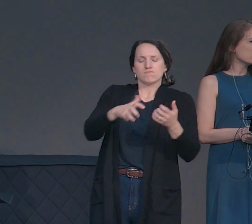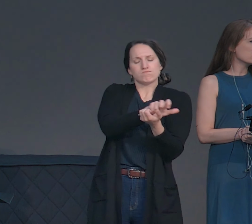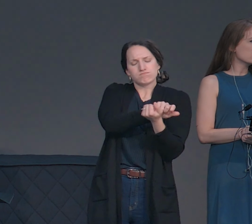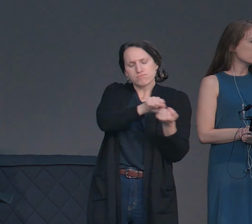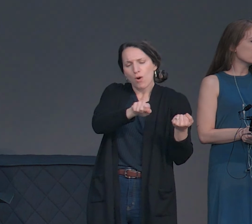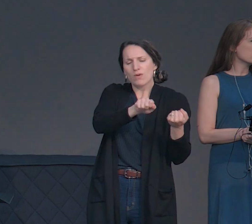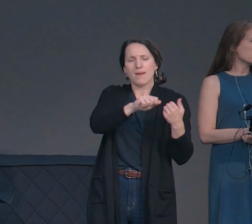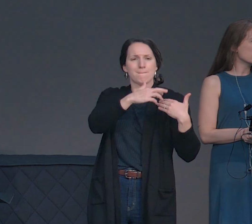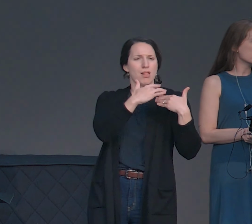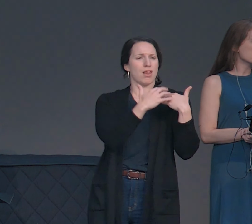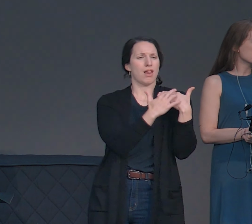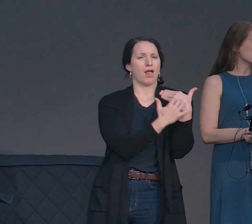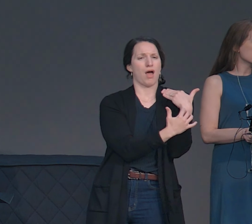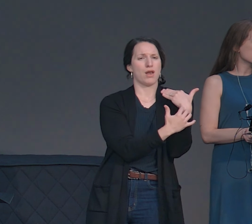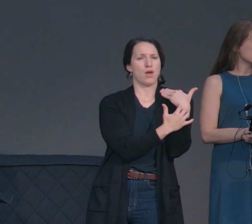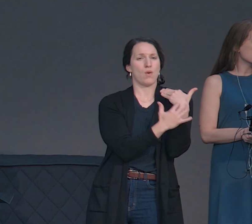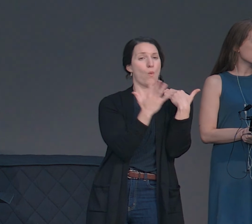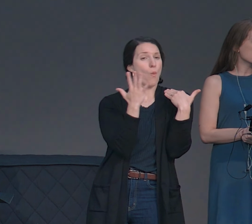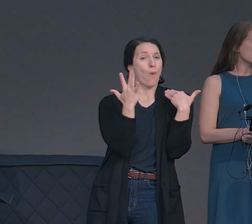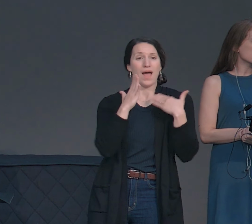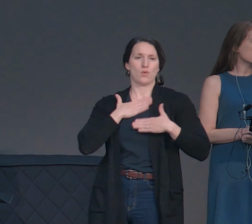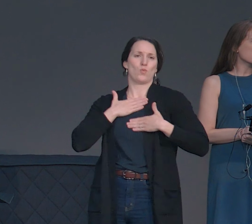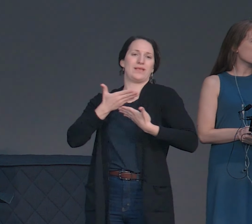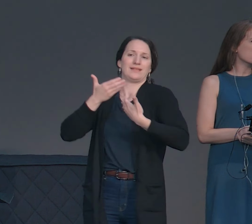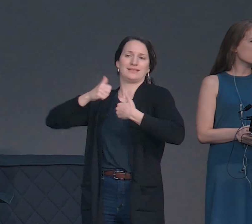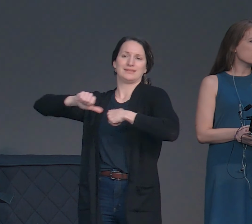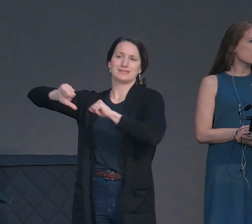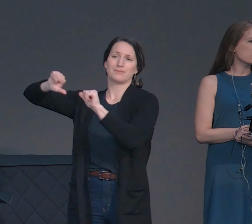poured out in willing submission to God's plan.